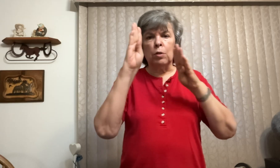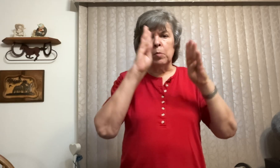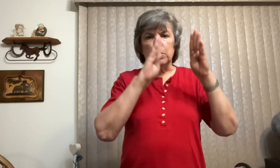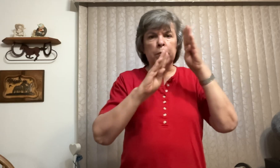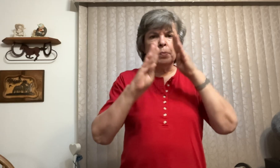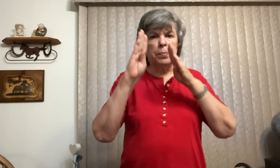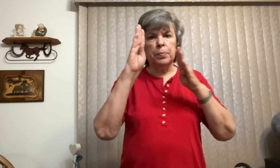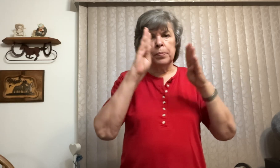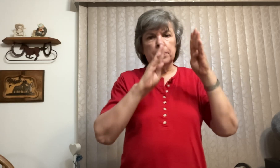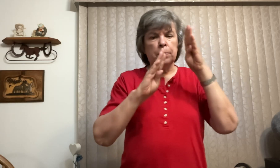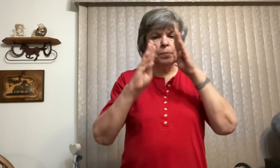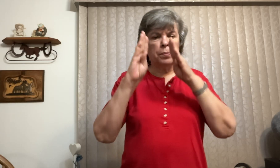trouble.